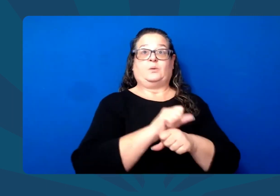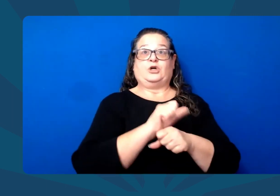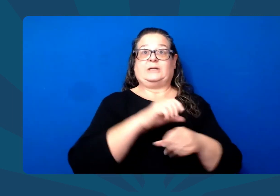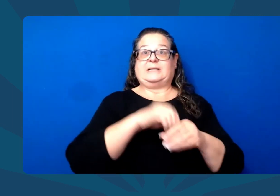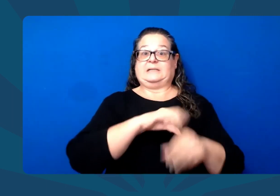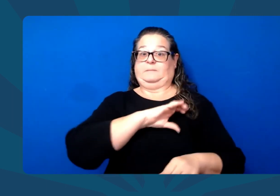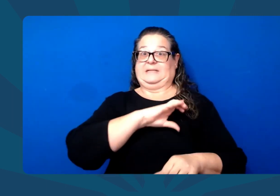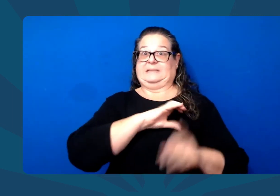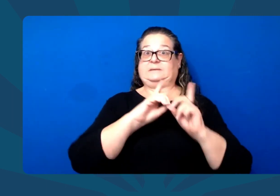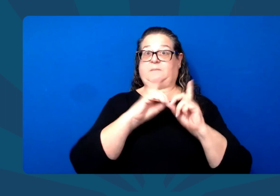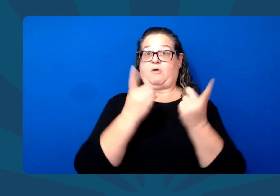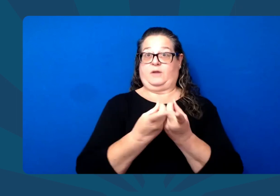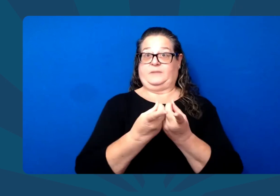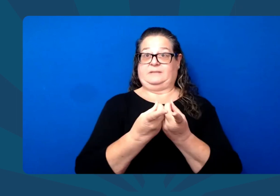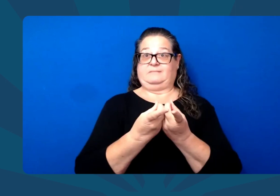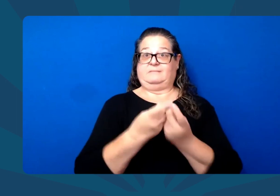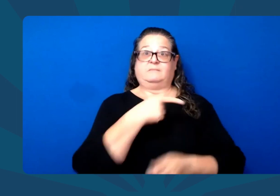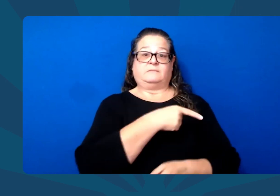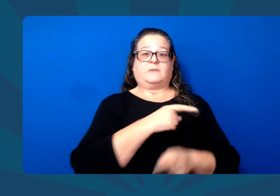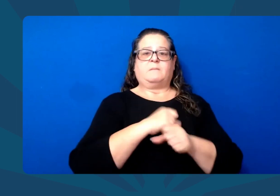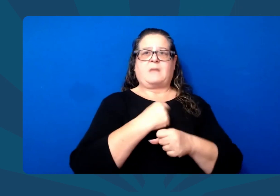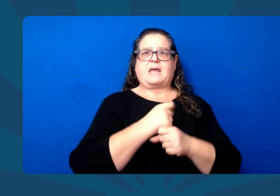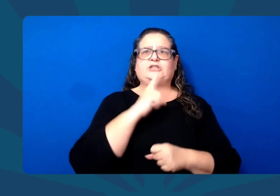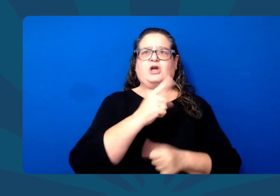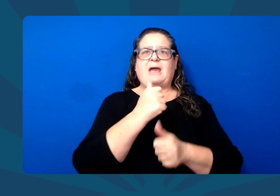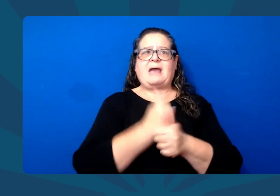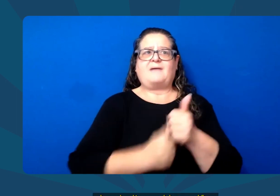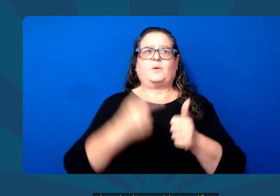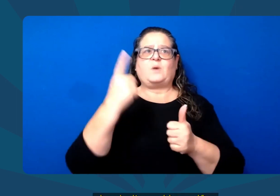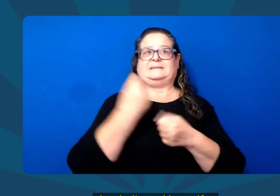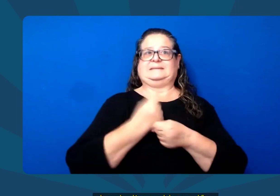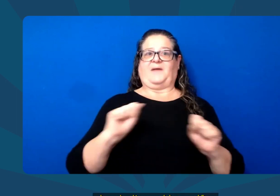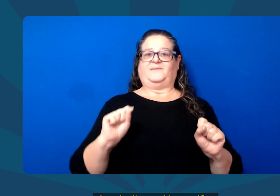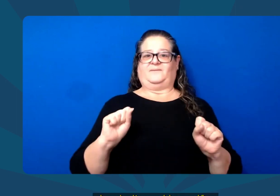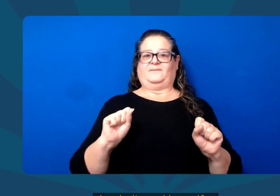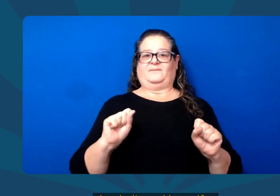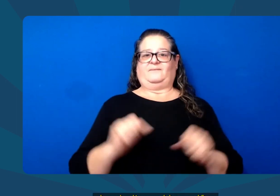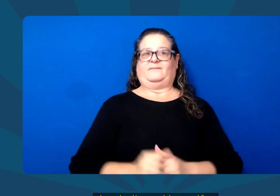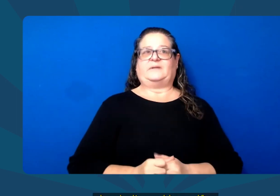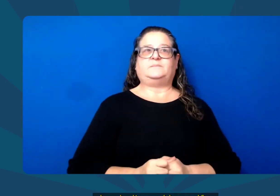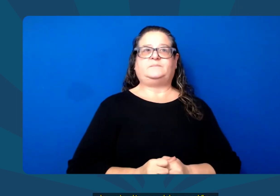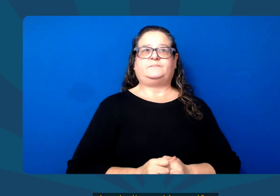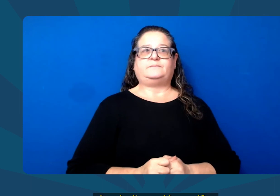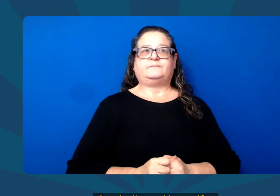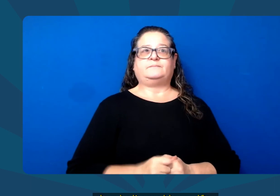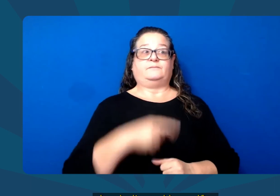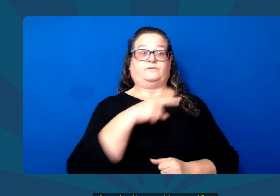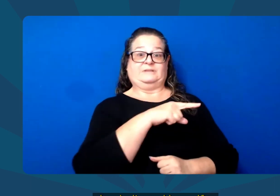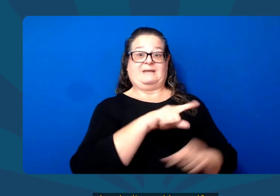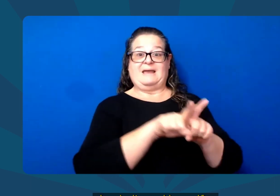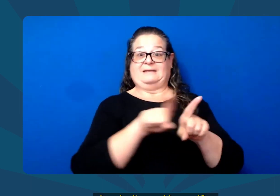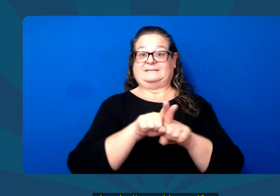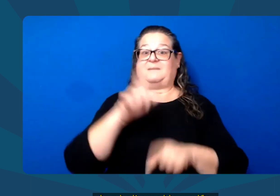and solutions. As a peace officer, she dedicated herself to keeping everyone safe.